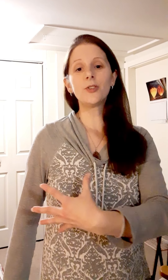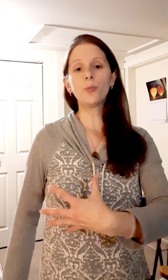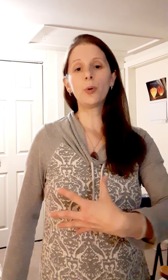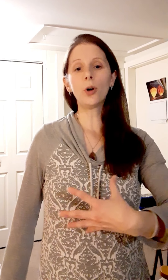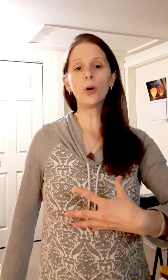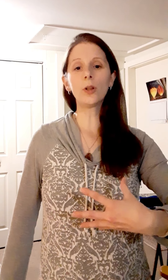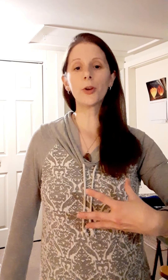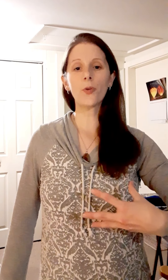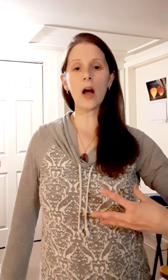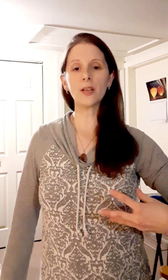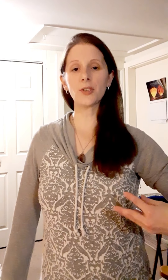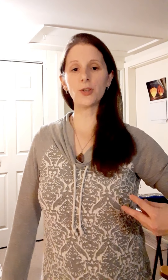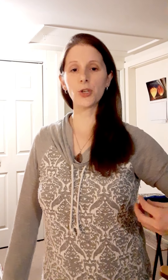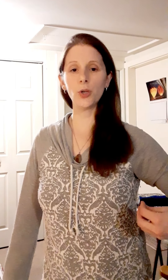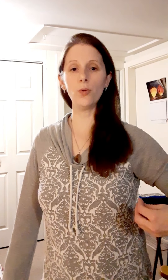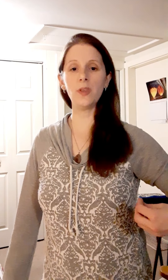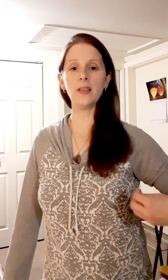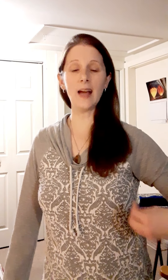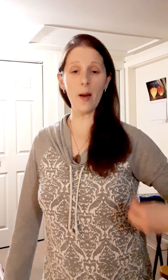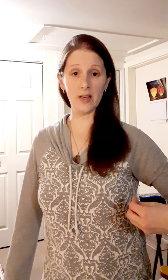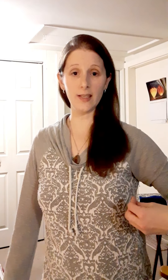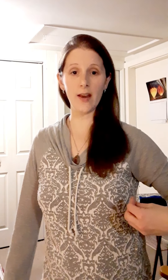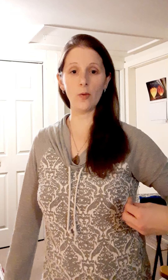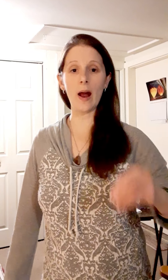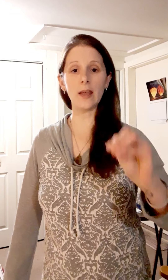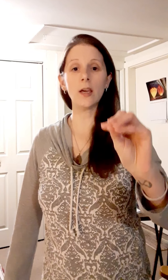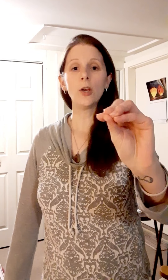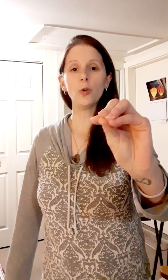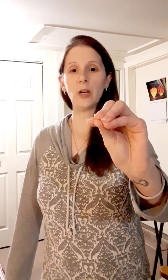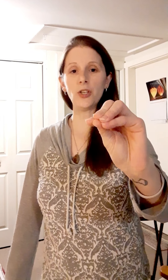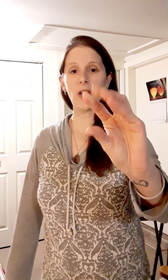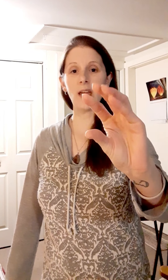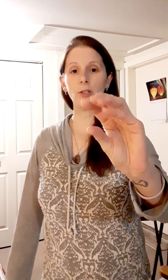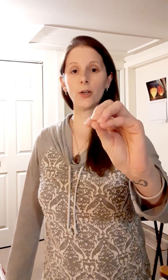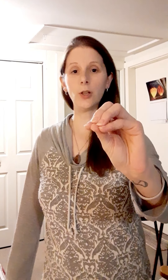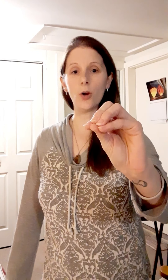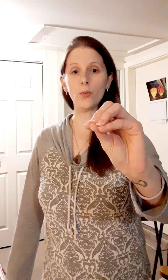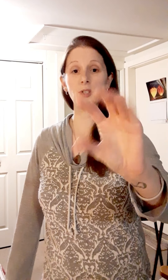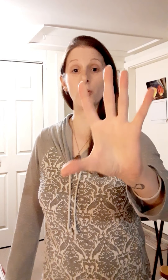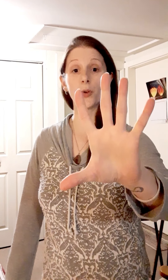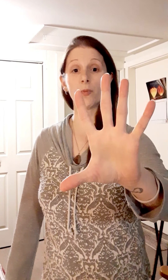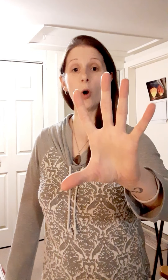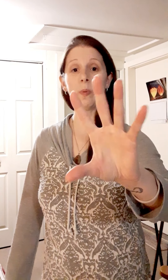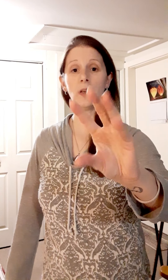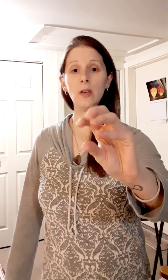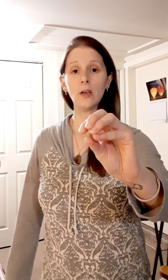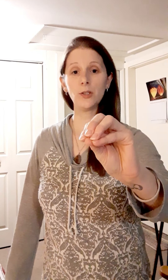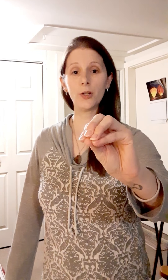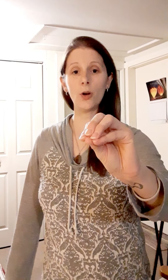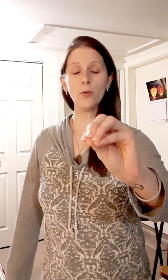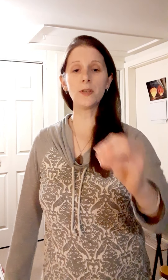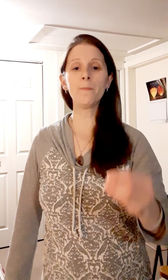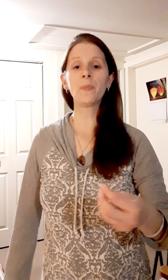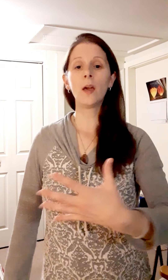you pull across to the dominant side of your body, you pinch your hand closed. So it goes from open to closed,